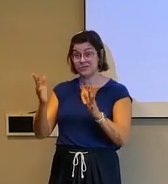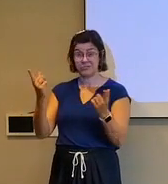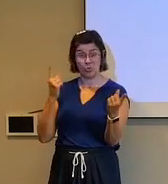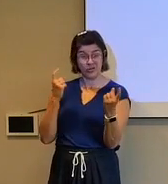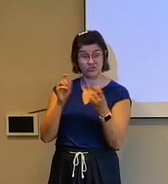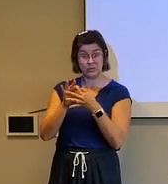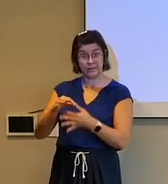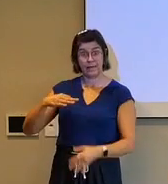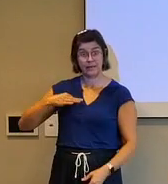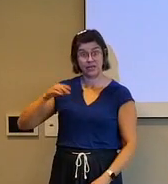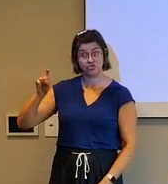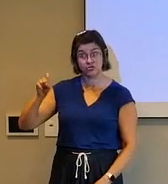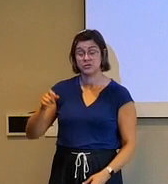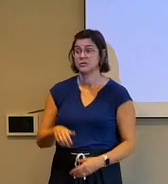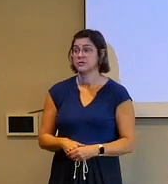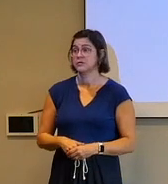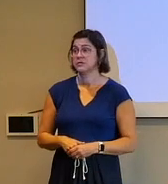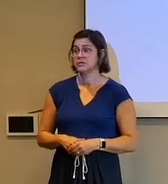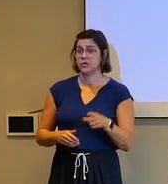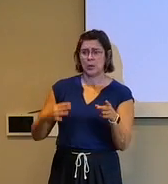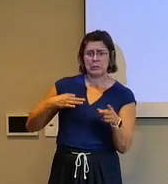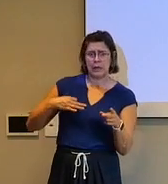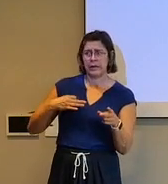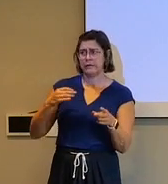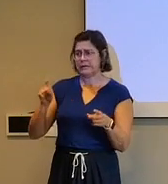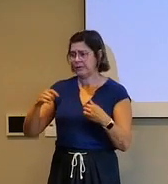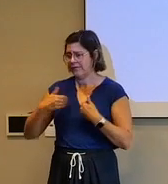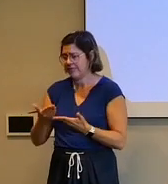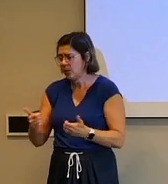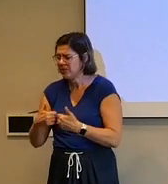on the application, things you might need as you apply, et cetera?